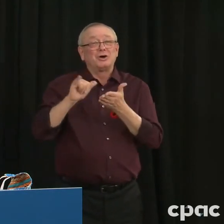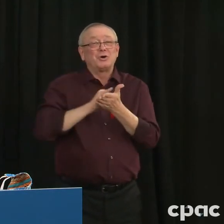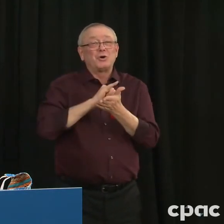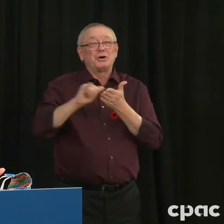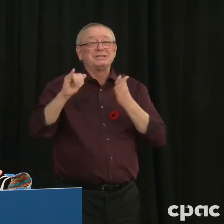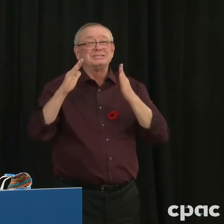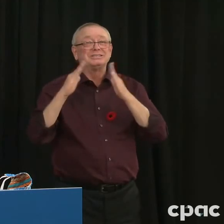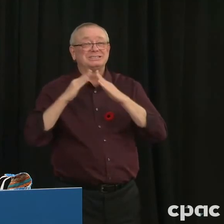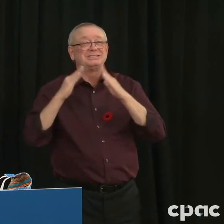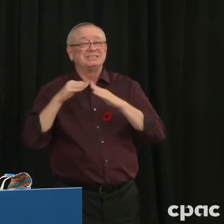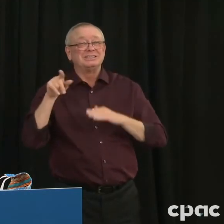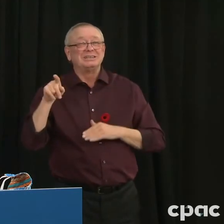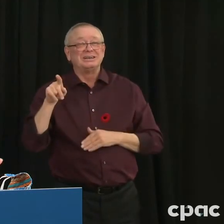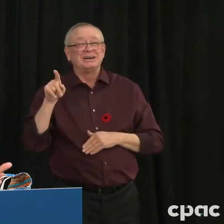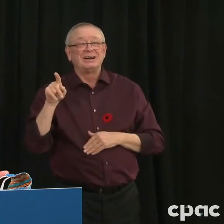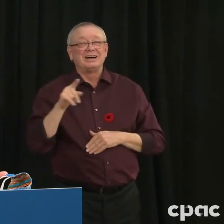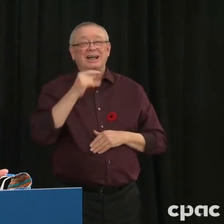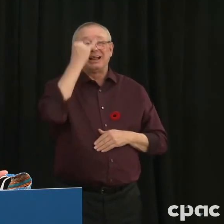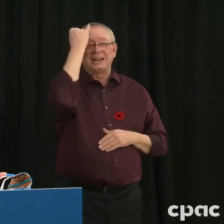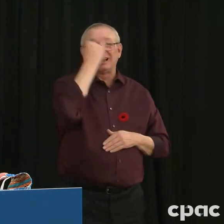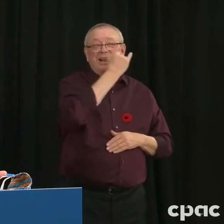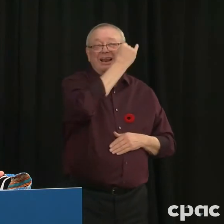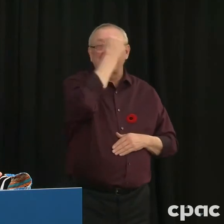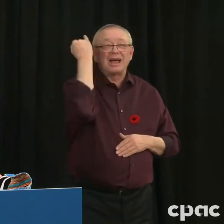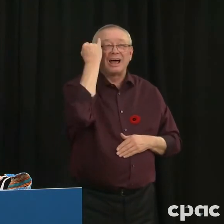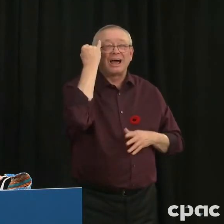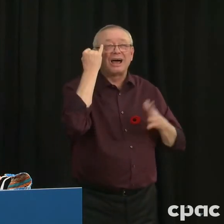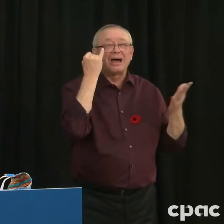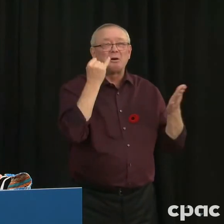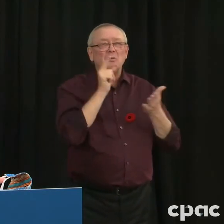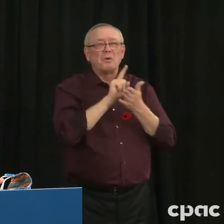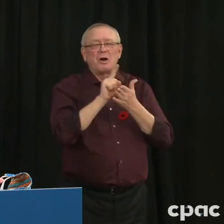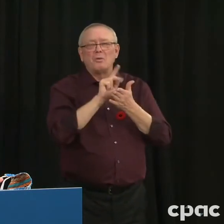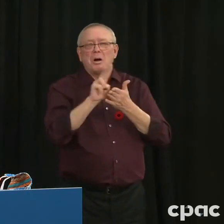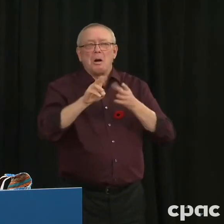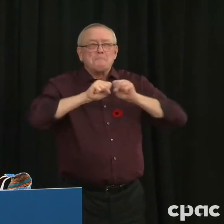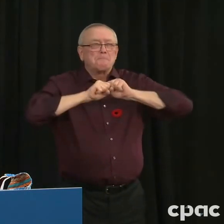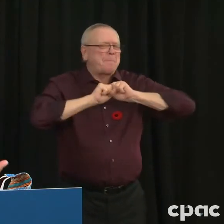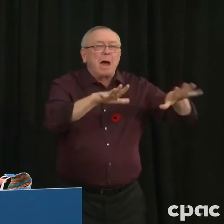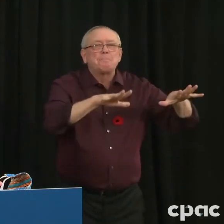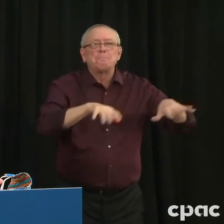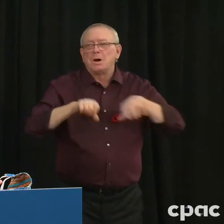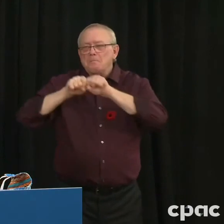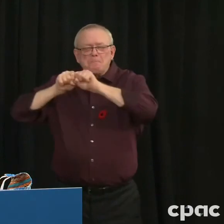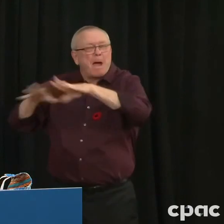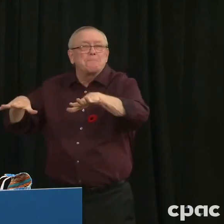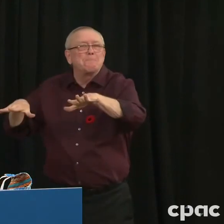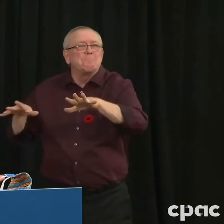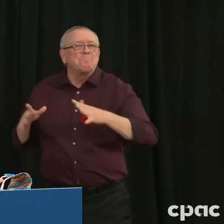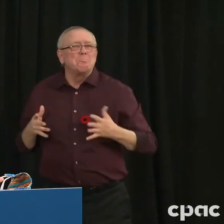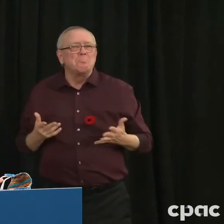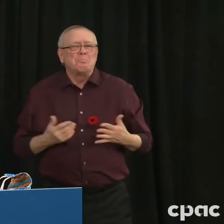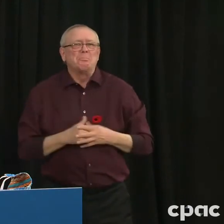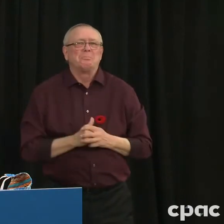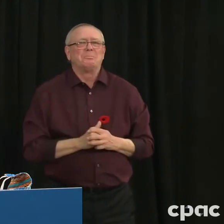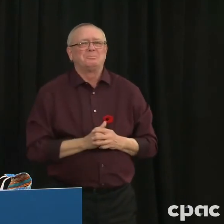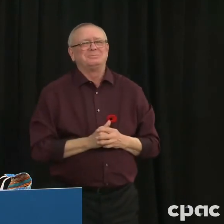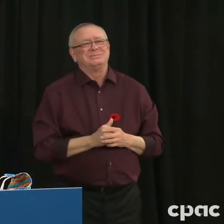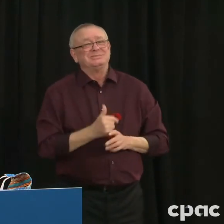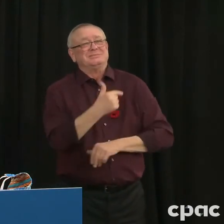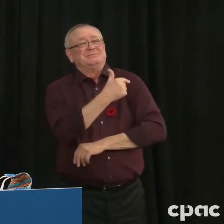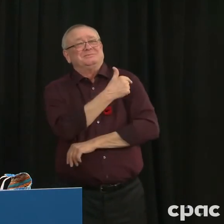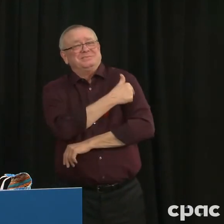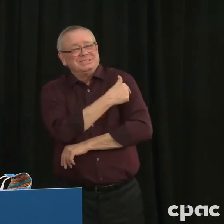really explode with cases in the matter of weeks. And so I think what I would say to Albertans is it is good news, and we are watching those vaccine